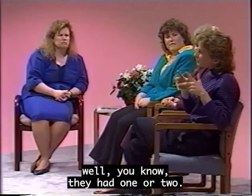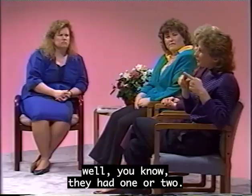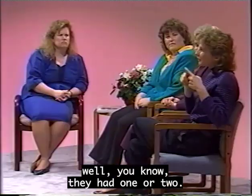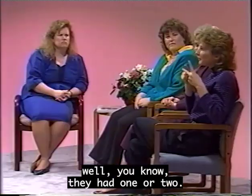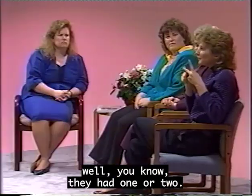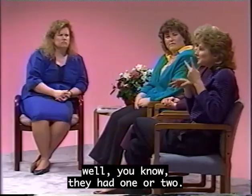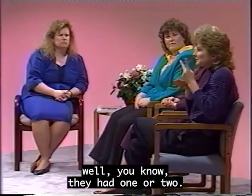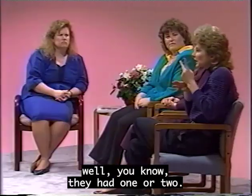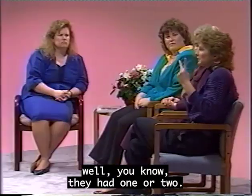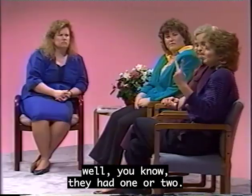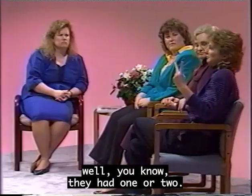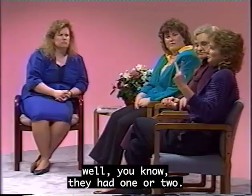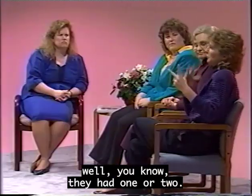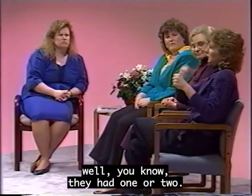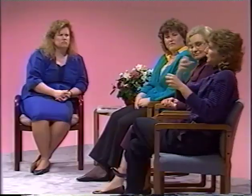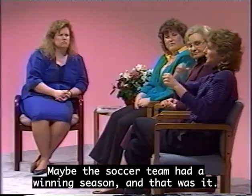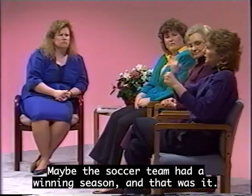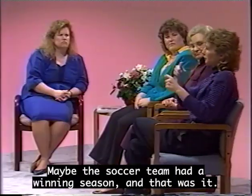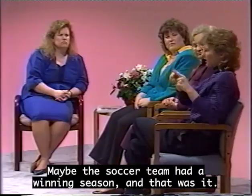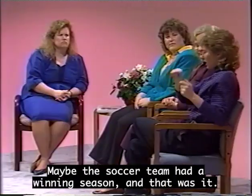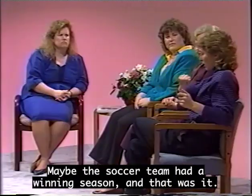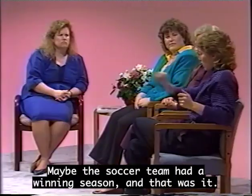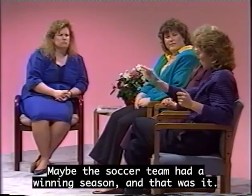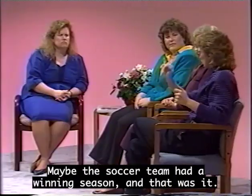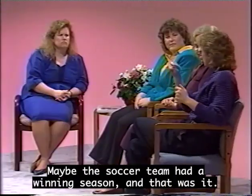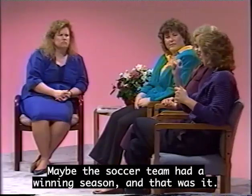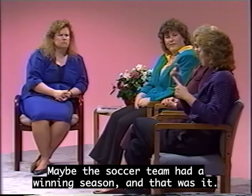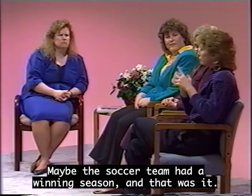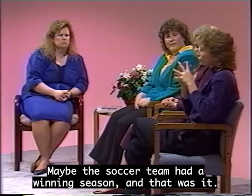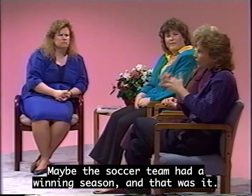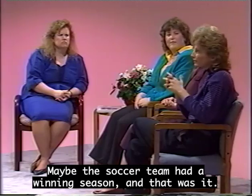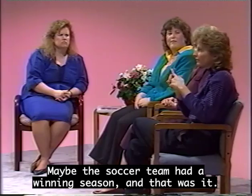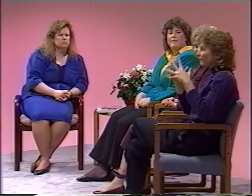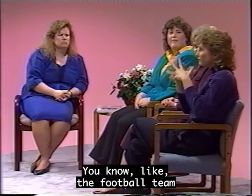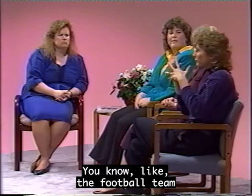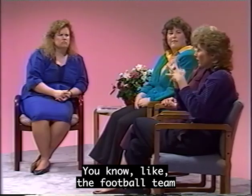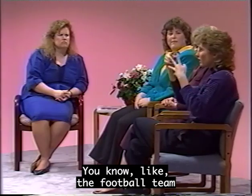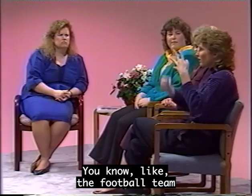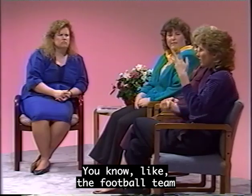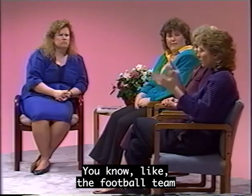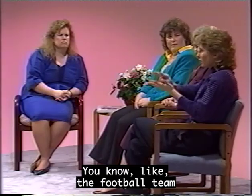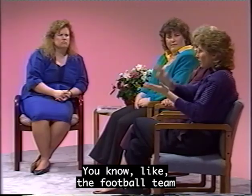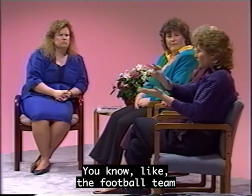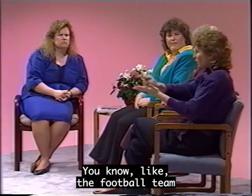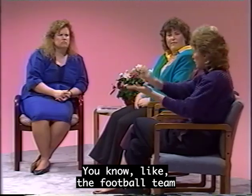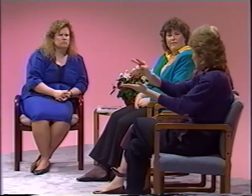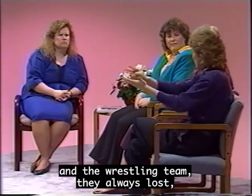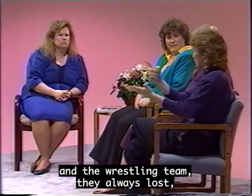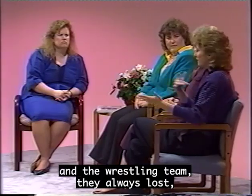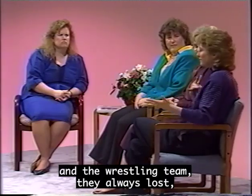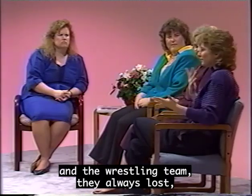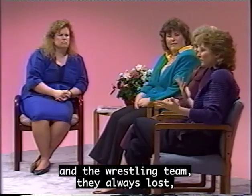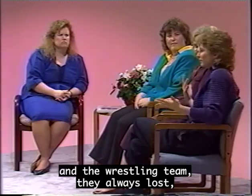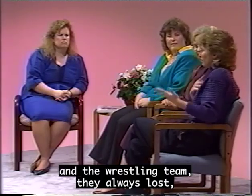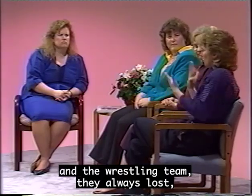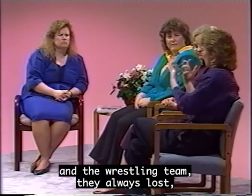men, well, they had 1 or 2. Maybe the soccer team had a winning season, and that was it. Like the football team and the wrestling team, they always